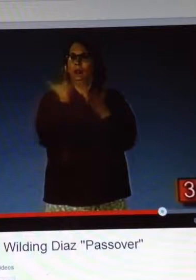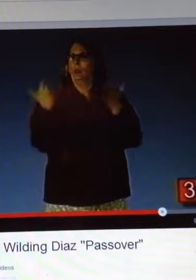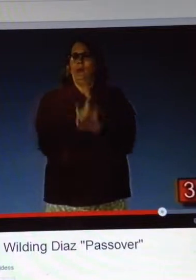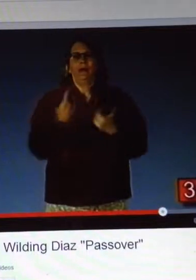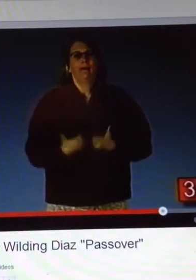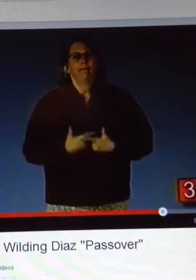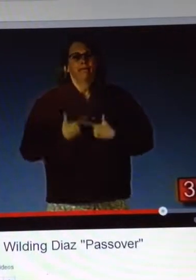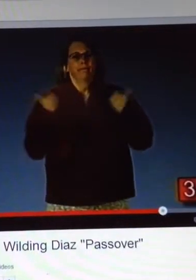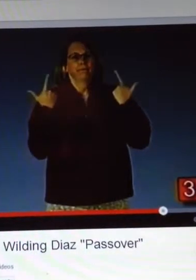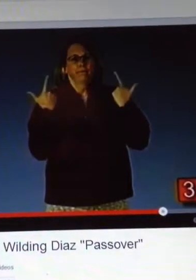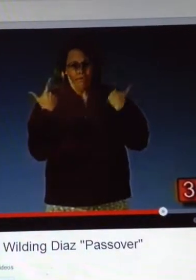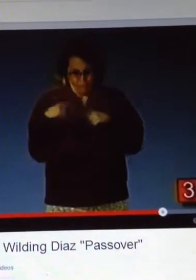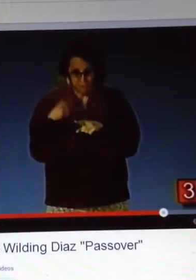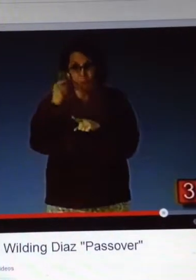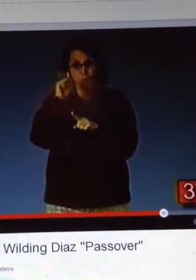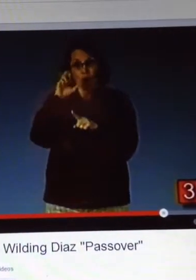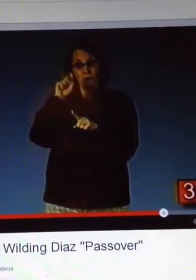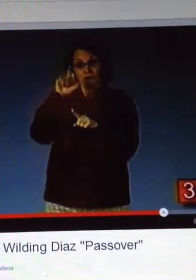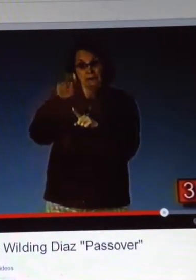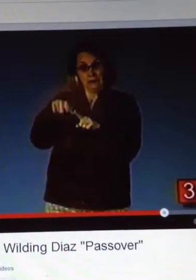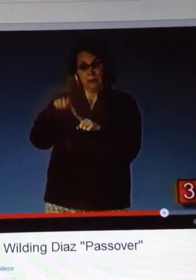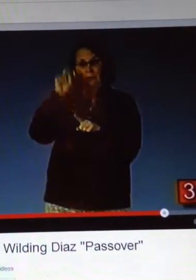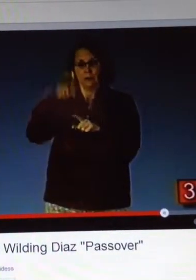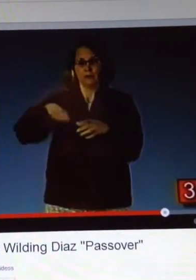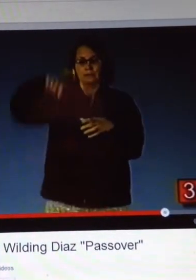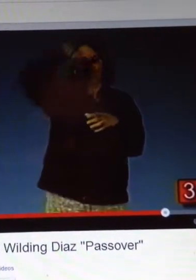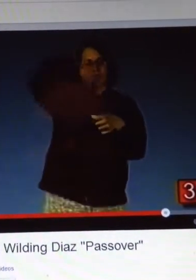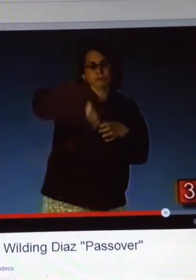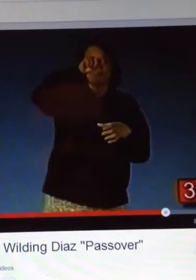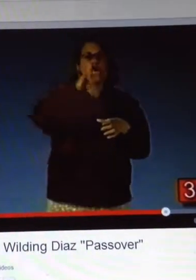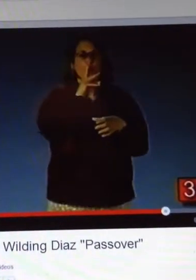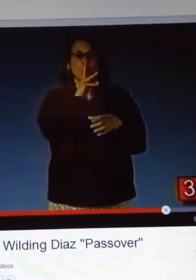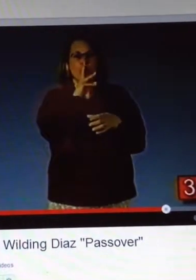And then there's parsley. It represents spring and a new life.